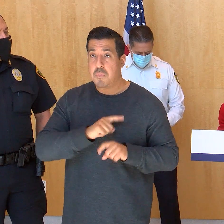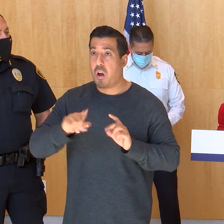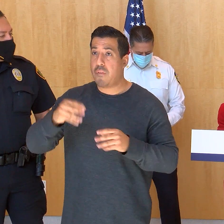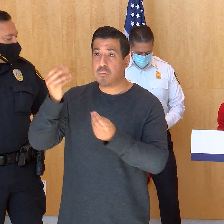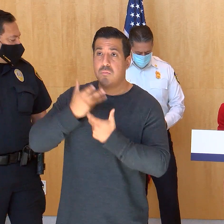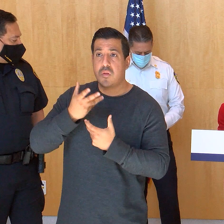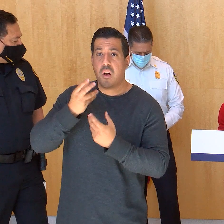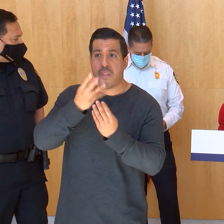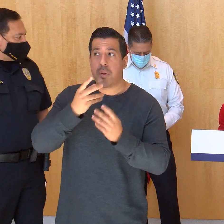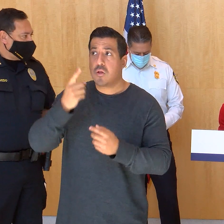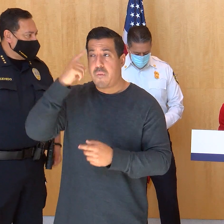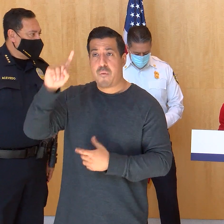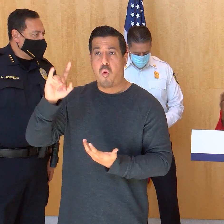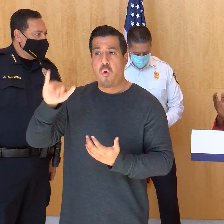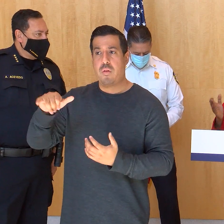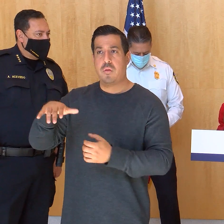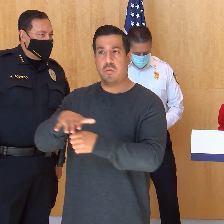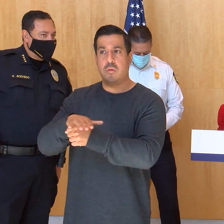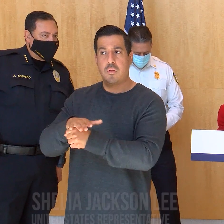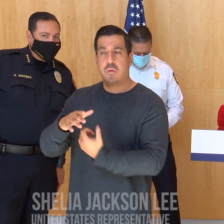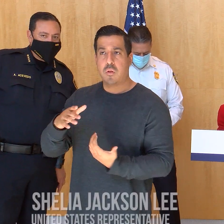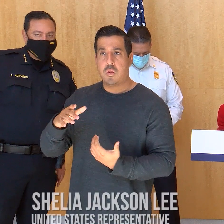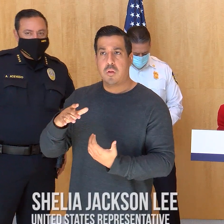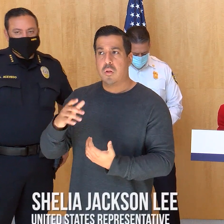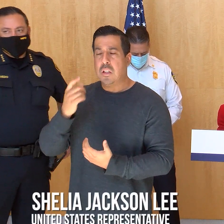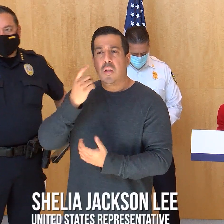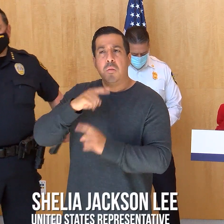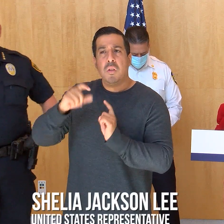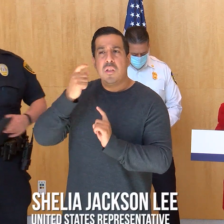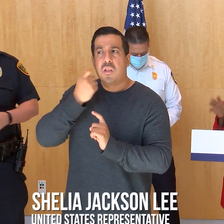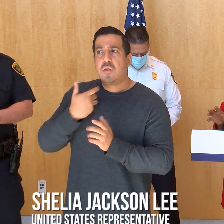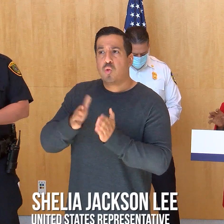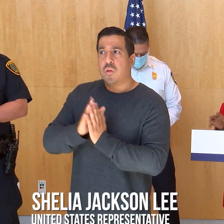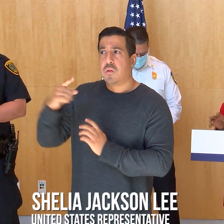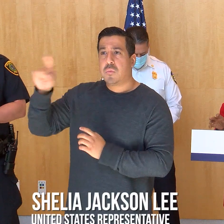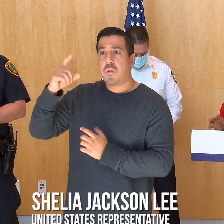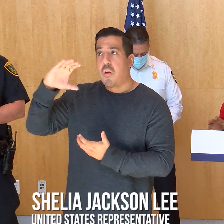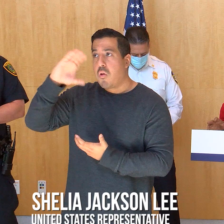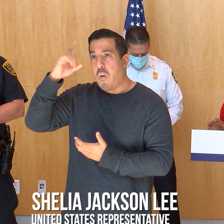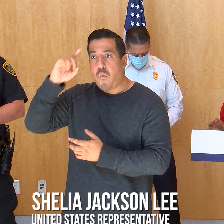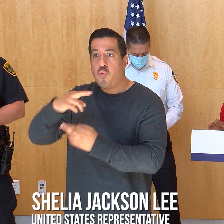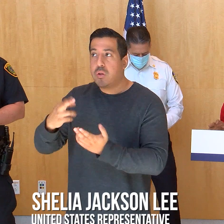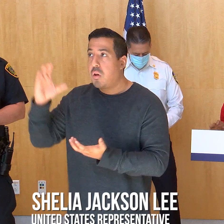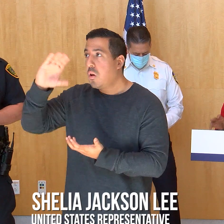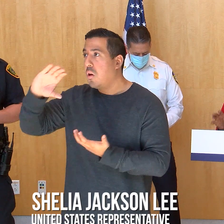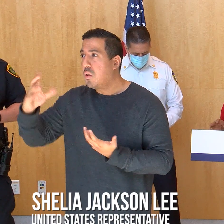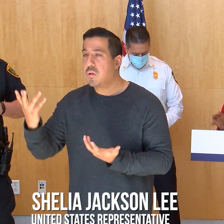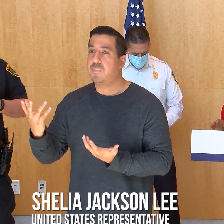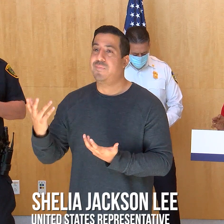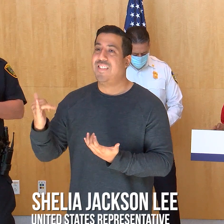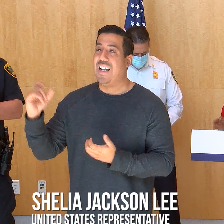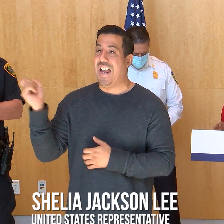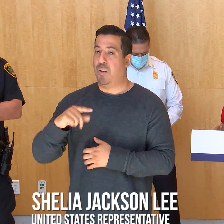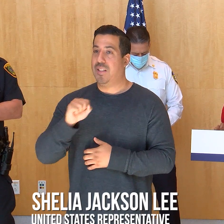this information to local authorities. Based on my request yesterday for them to go out hunting for resources, they have asked